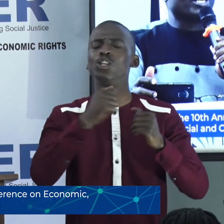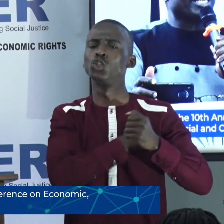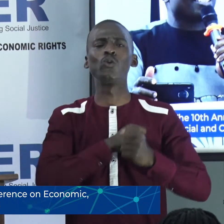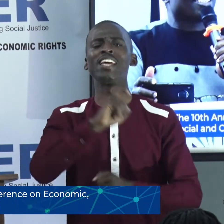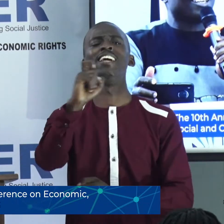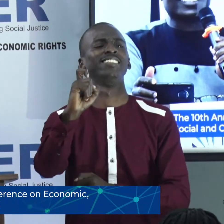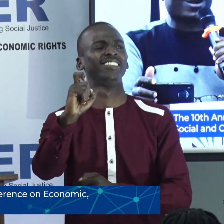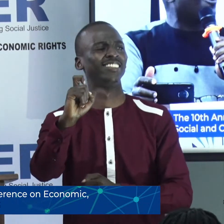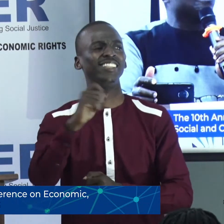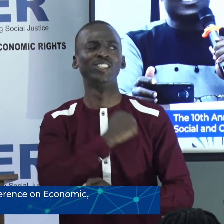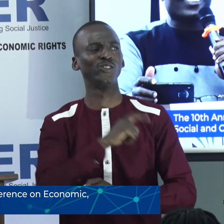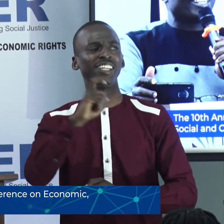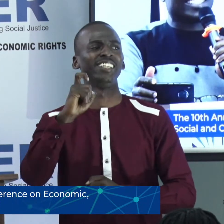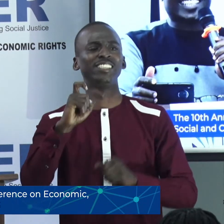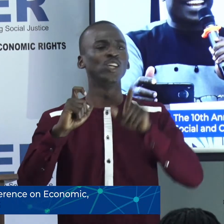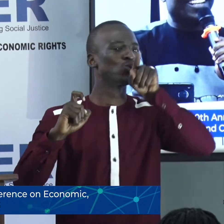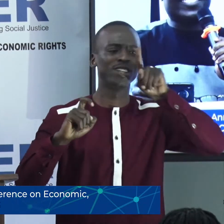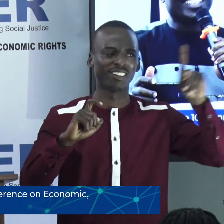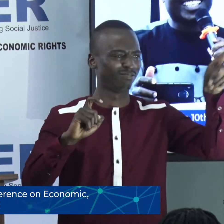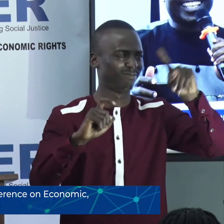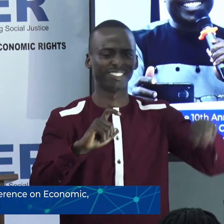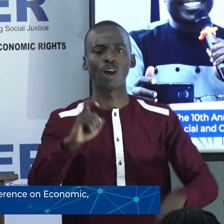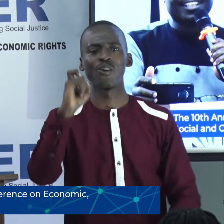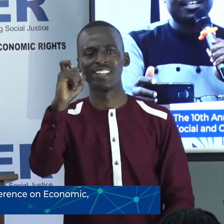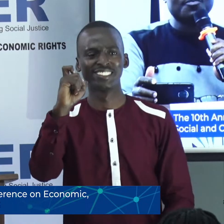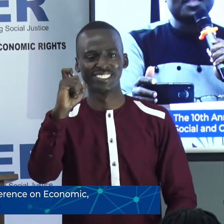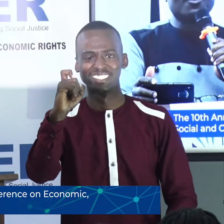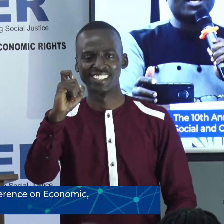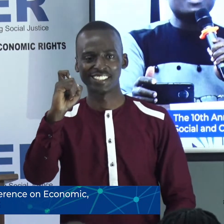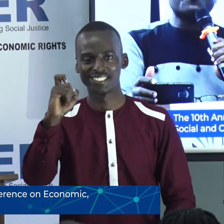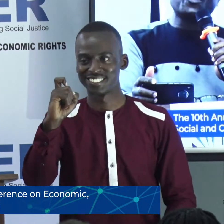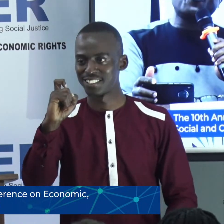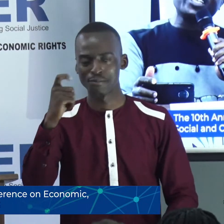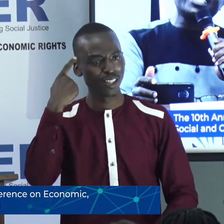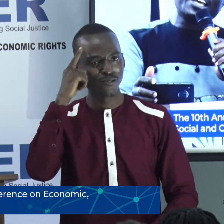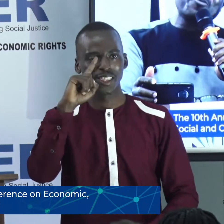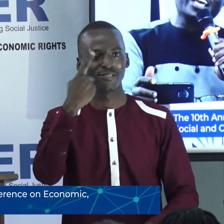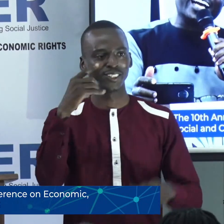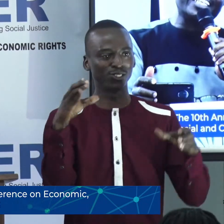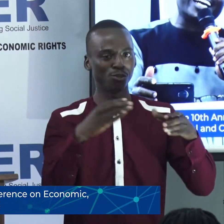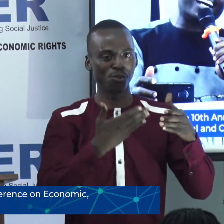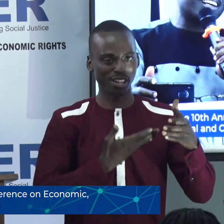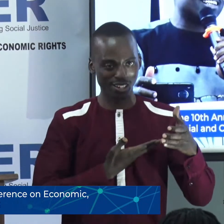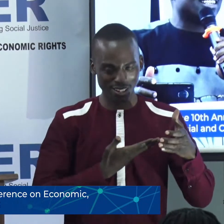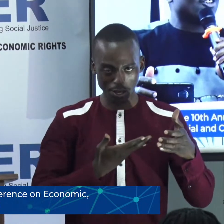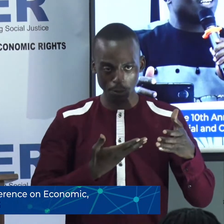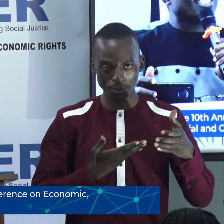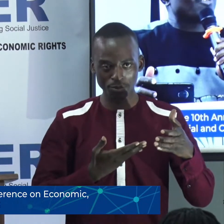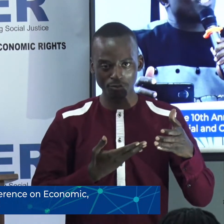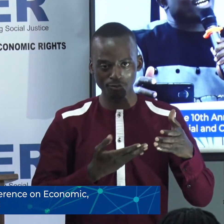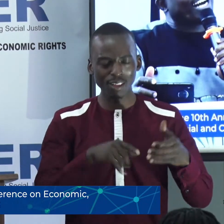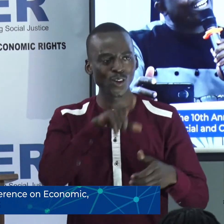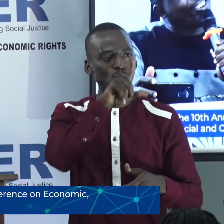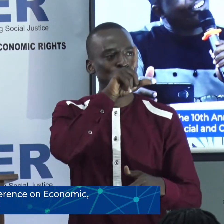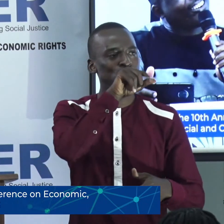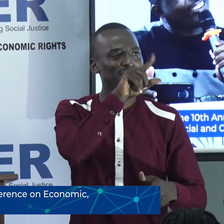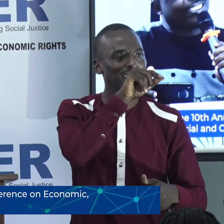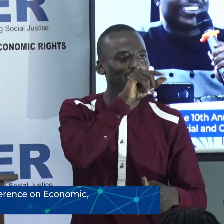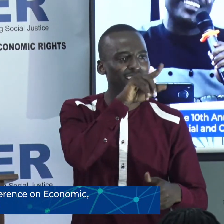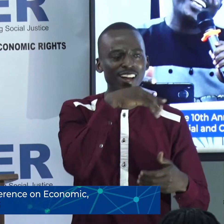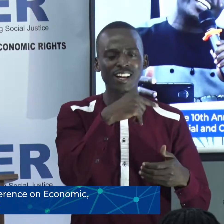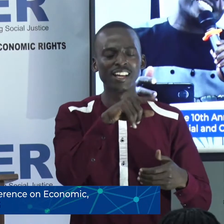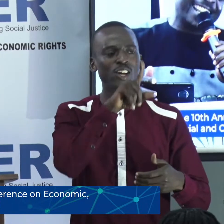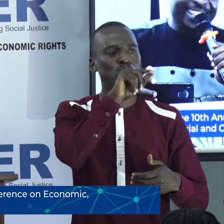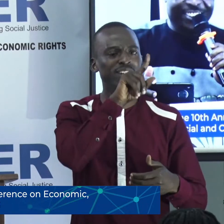sorry, X. How many of us are on X? Damn. Yes. And for the first time, we had, now should I say Twitter handle